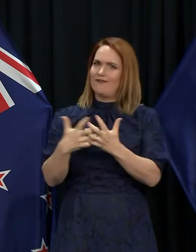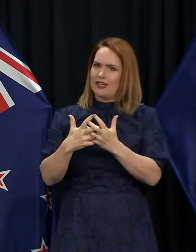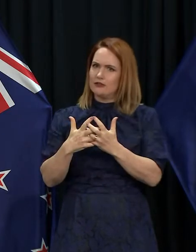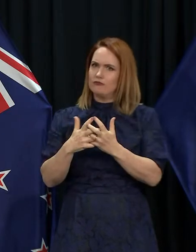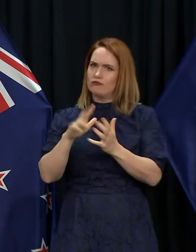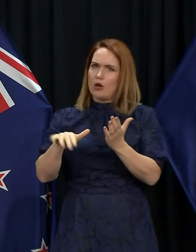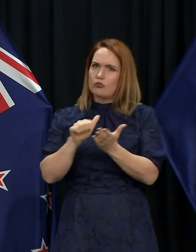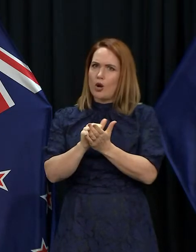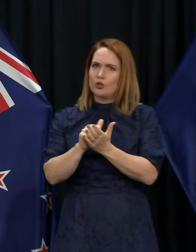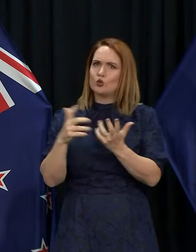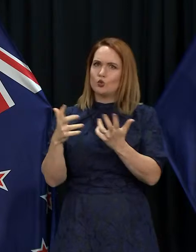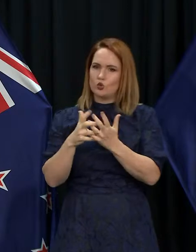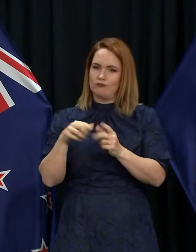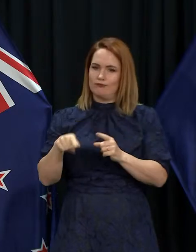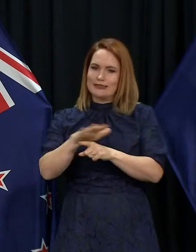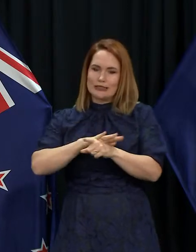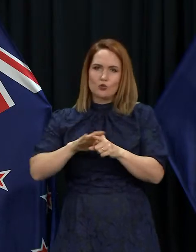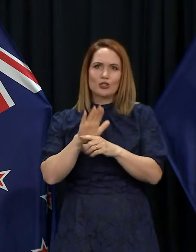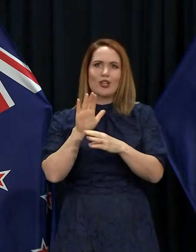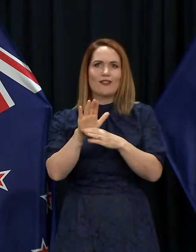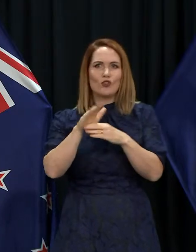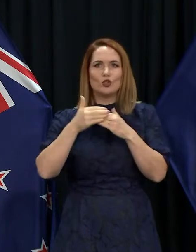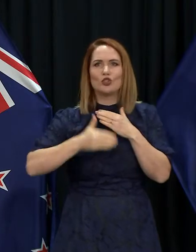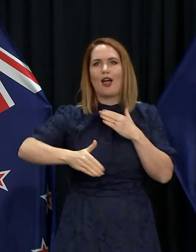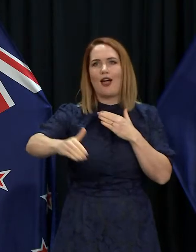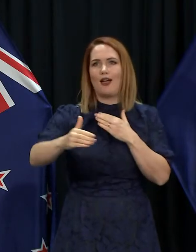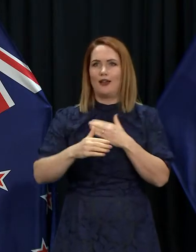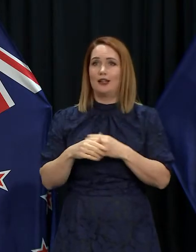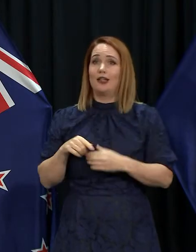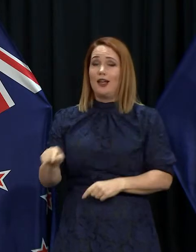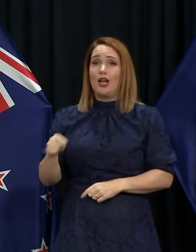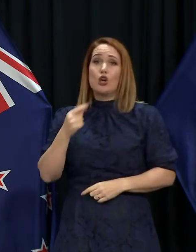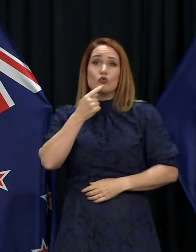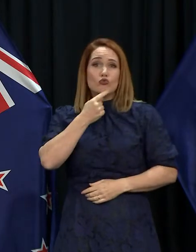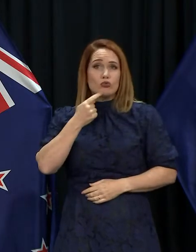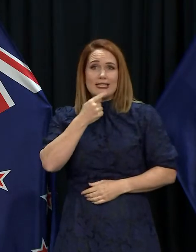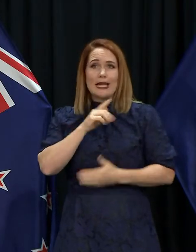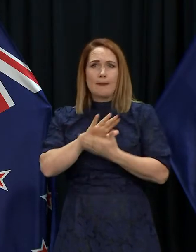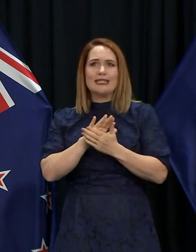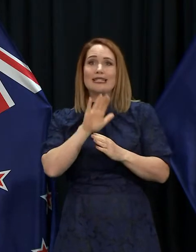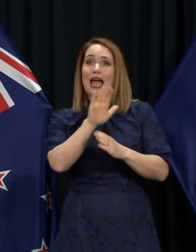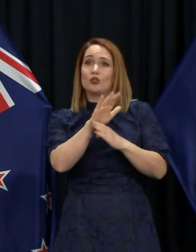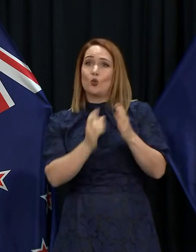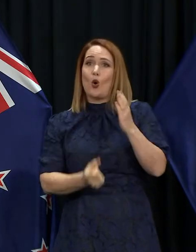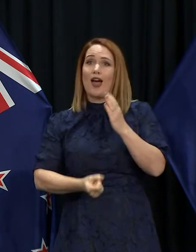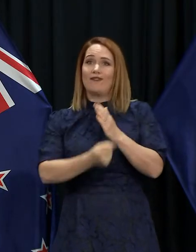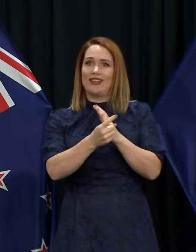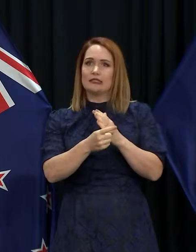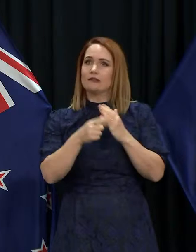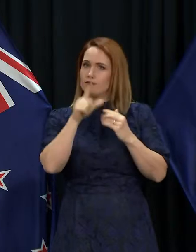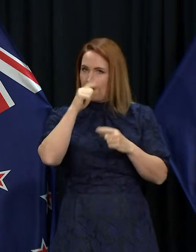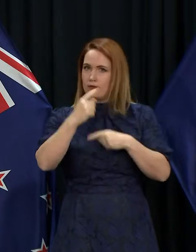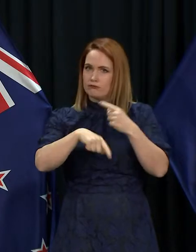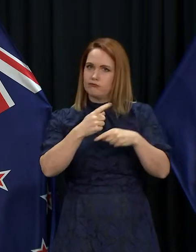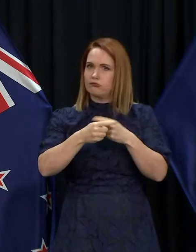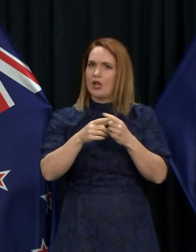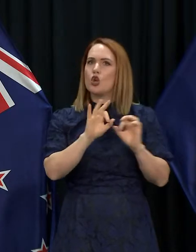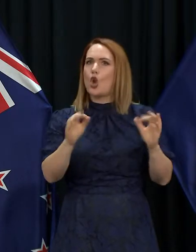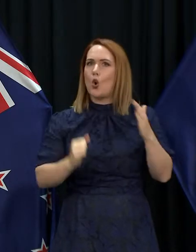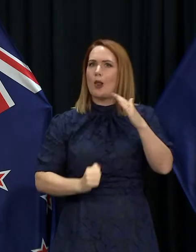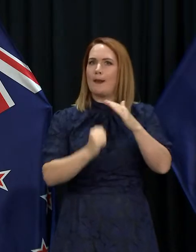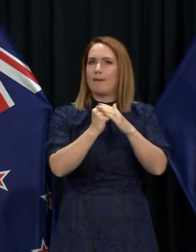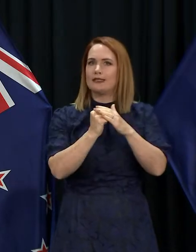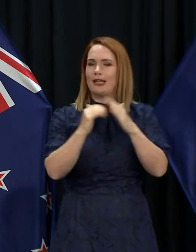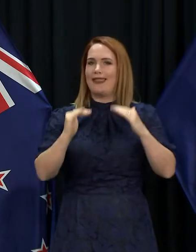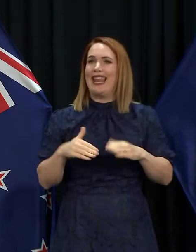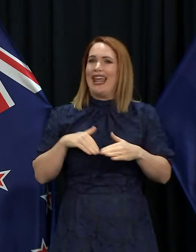future. The country remained at red, where outdoor gathering limits were removed and indoor limits doubled to 200. Since